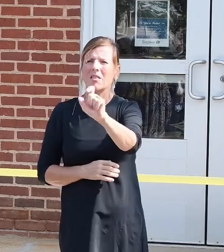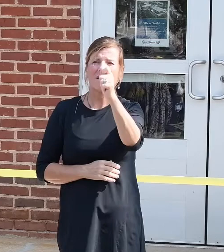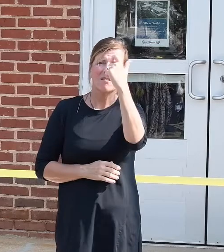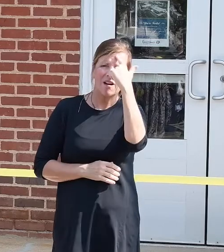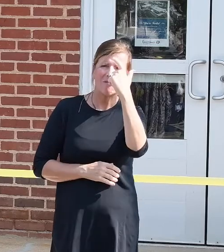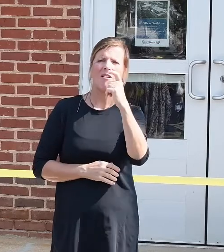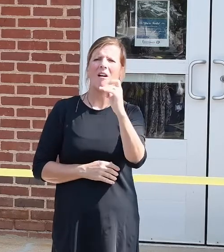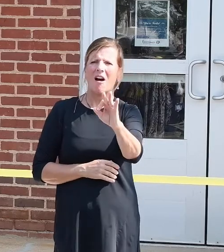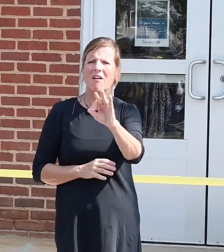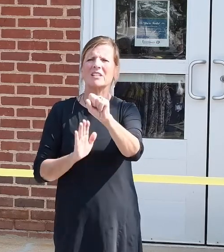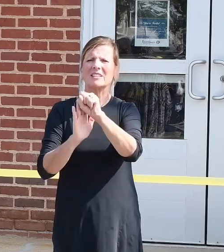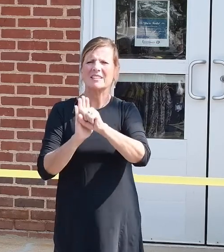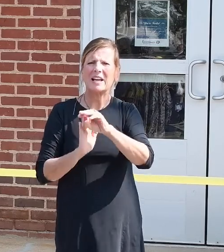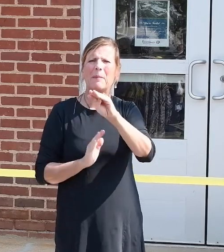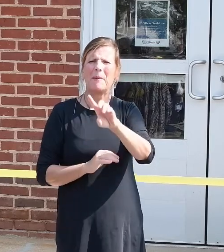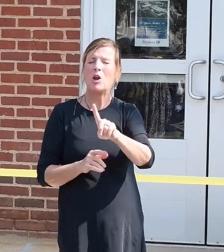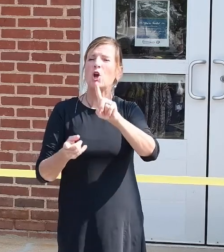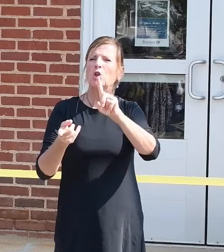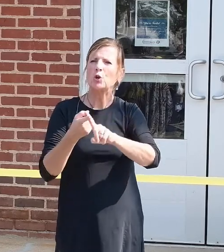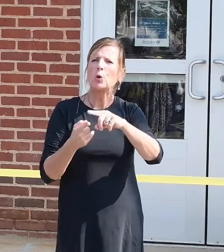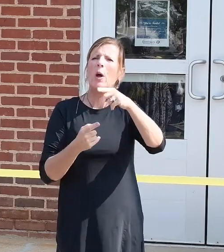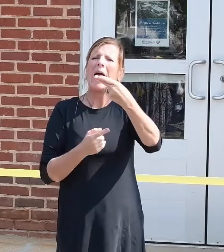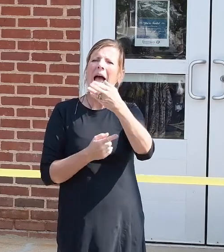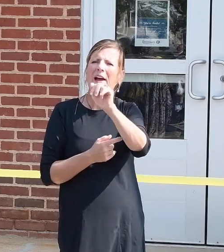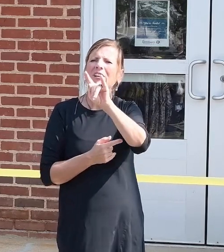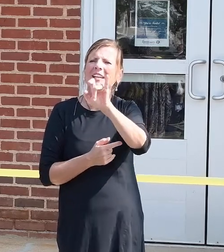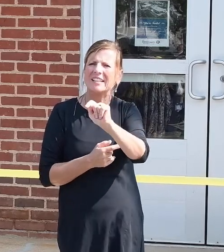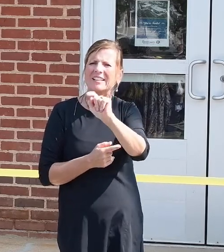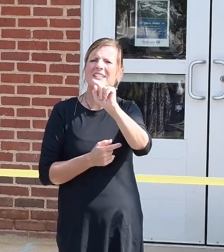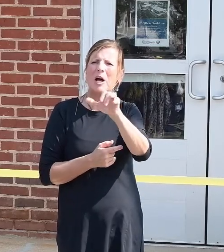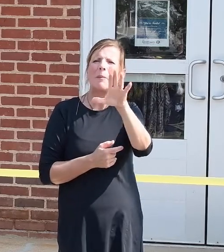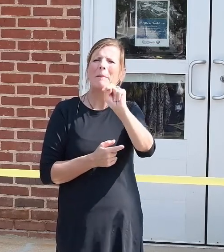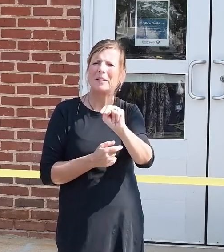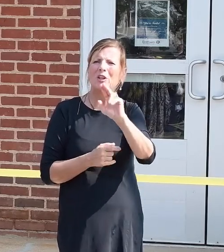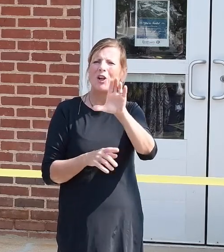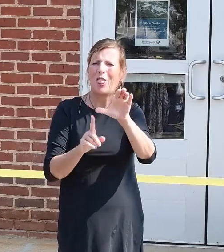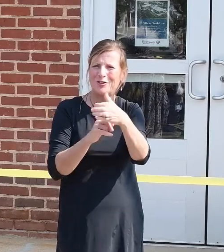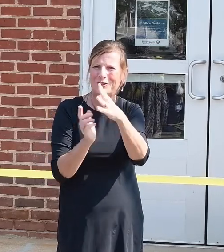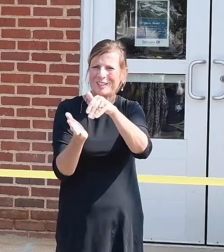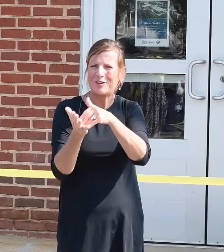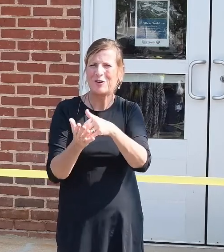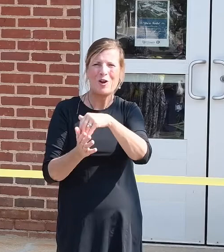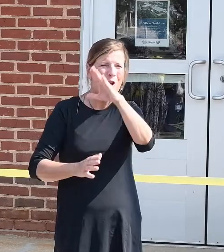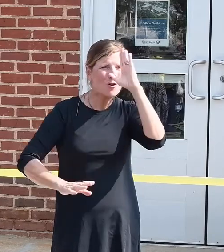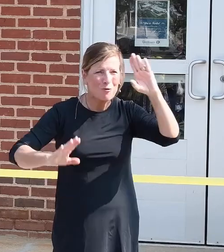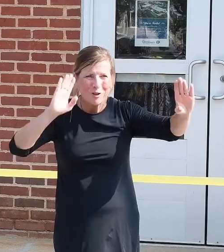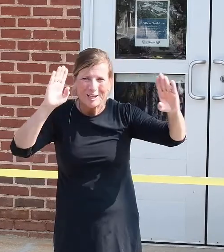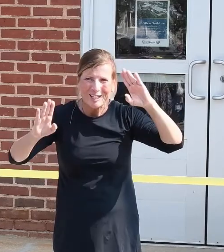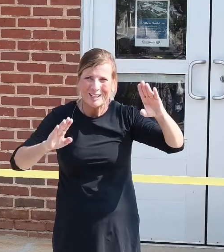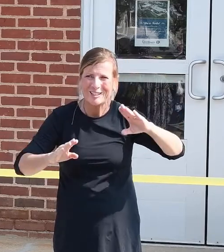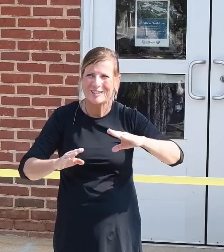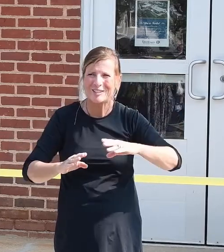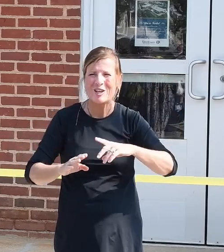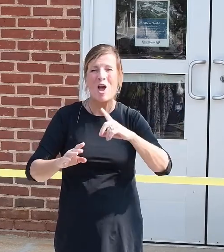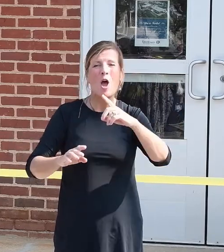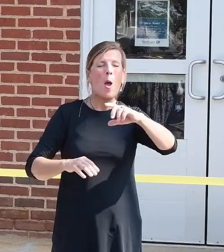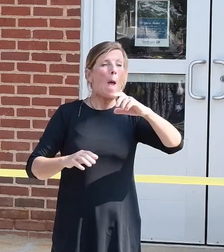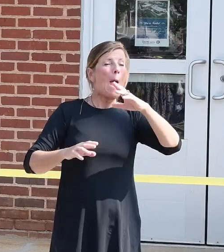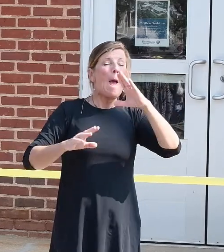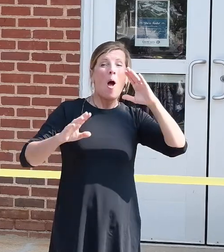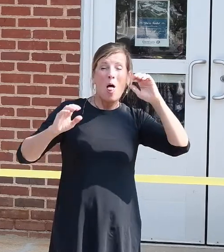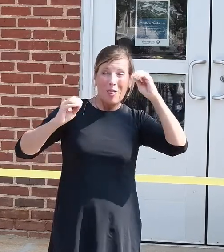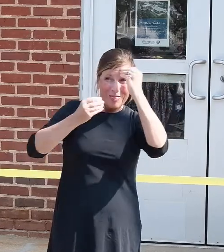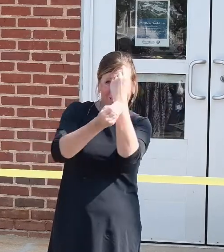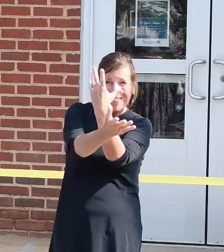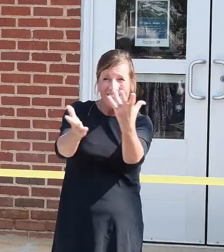of Maryland, to Harriet Tubman Cultural Center, greetings. Be it known that on behalf of the citizens of this